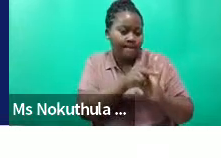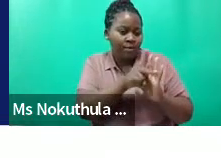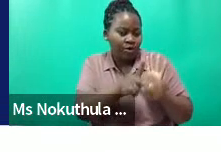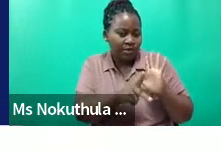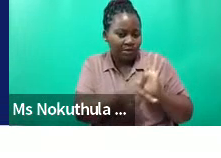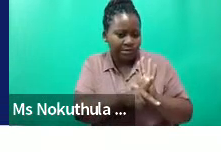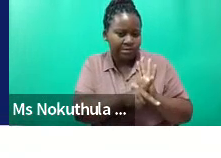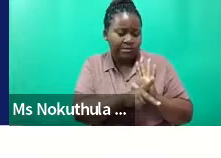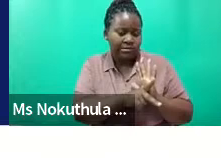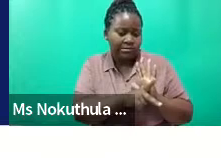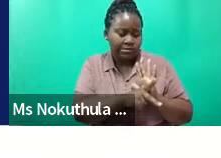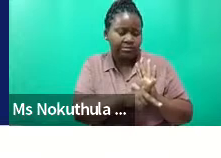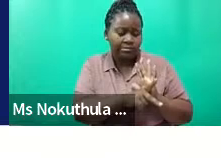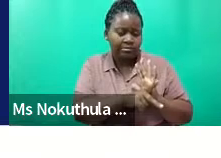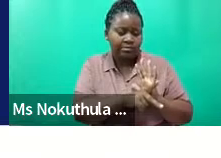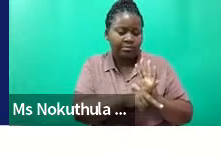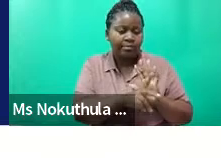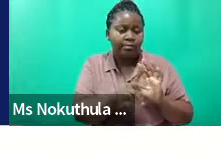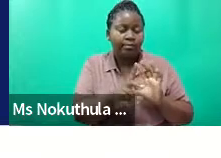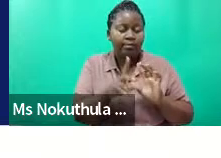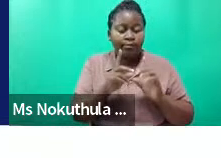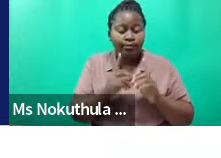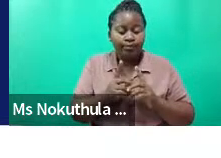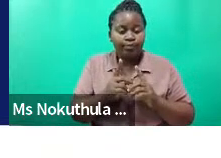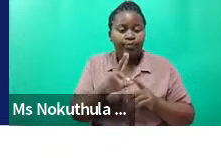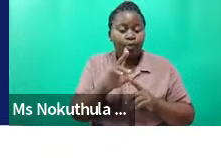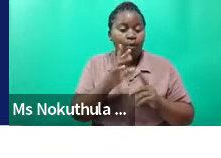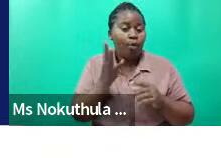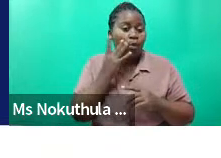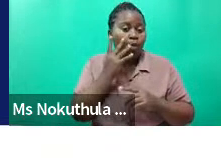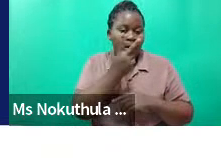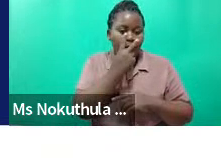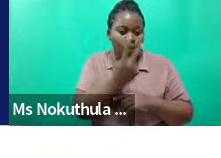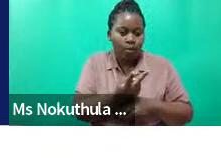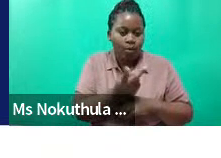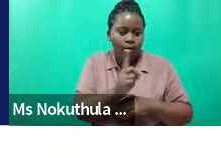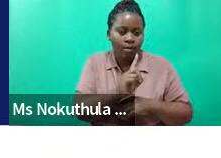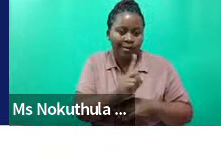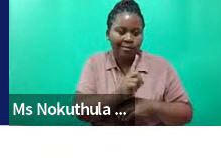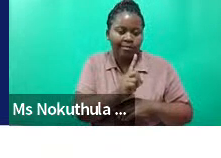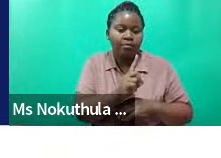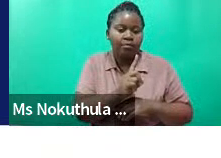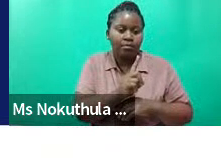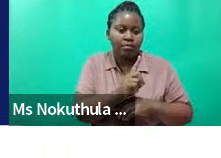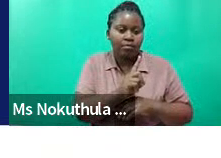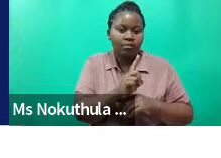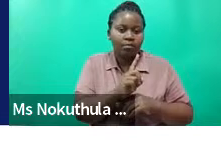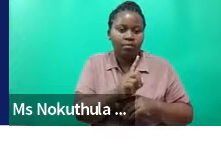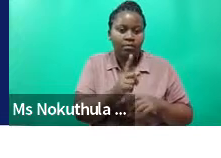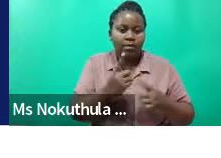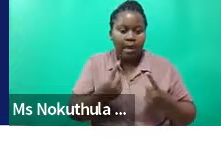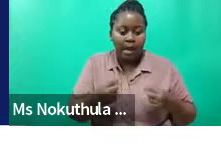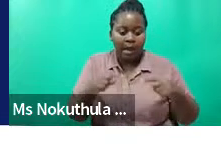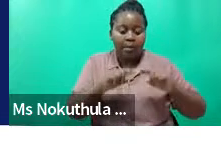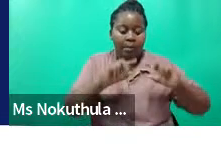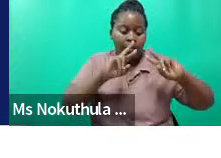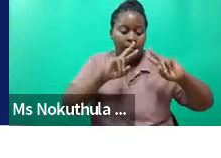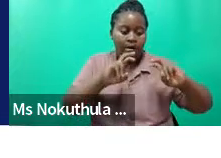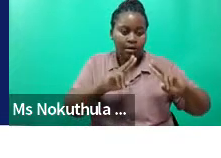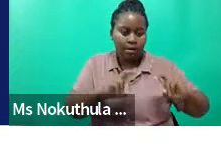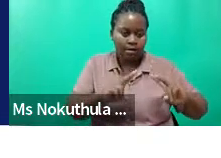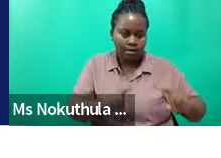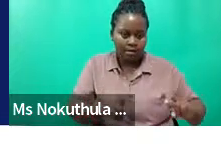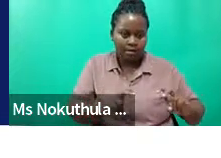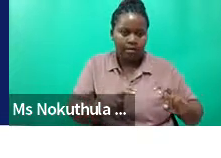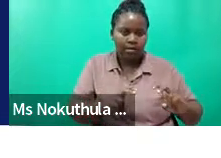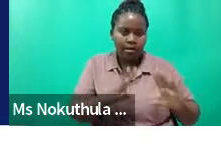saying. So we then looked at taking all of this and looking at our research. And so putting research